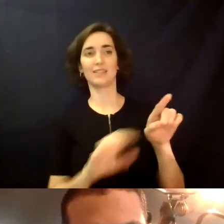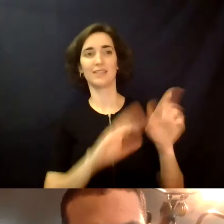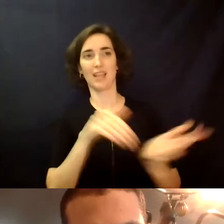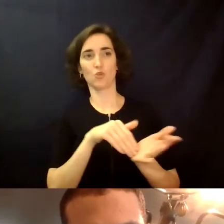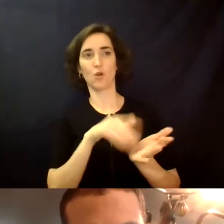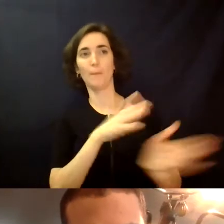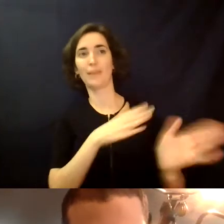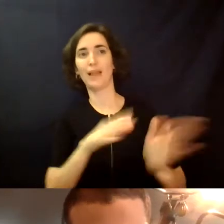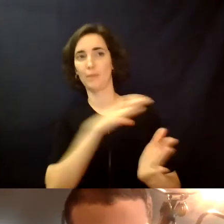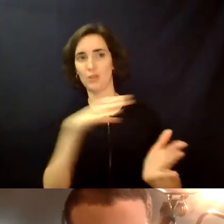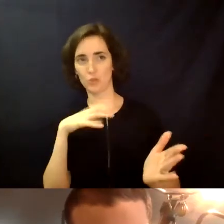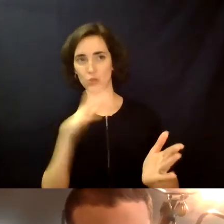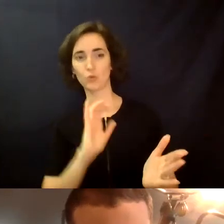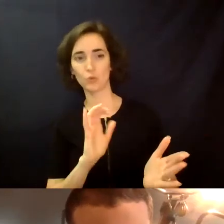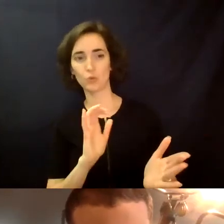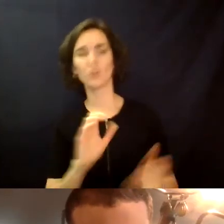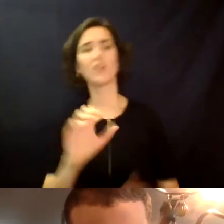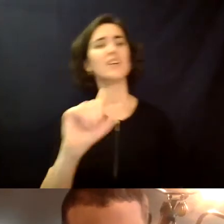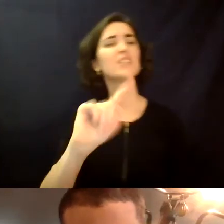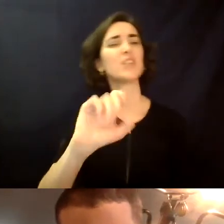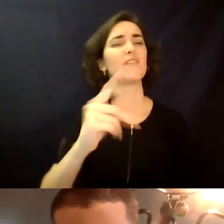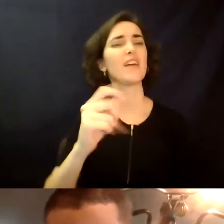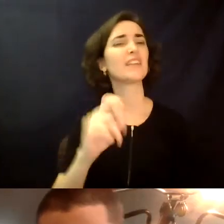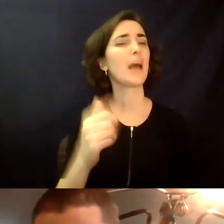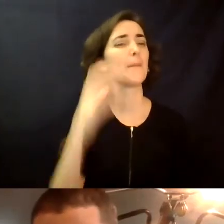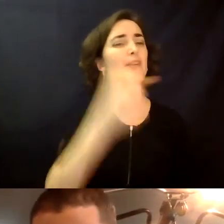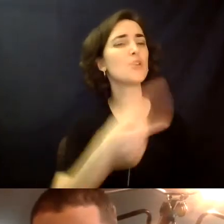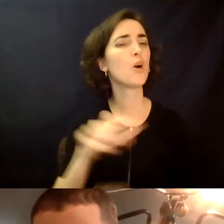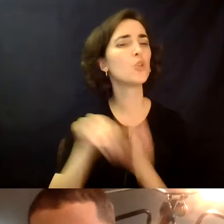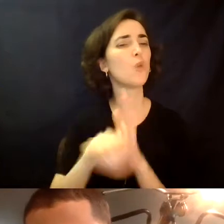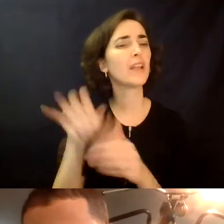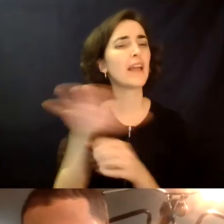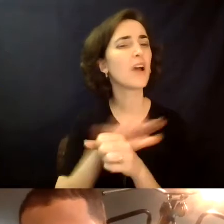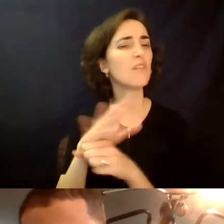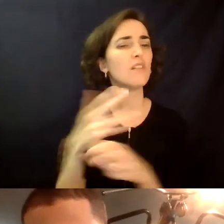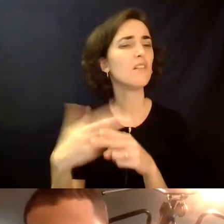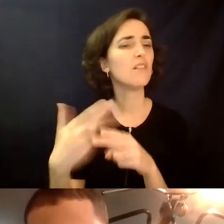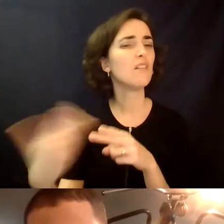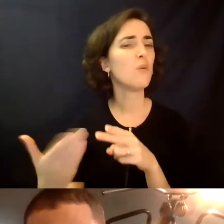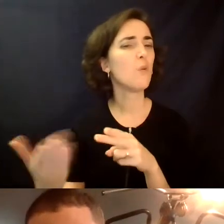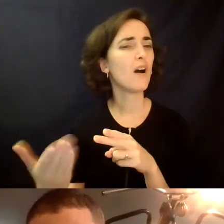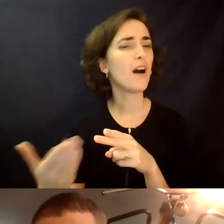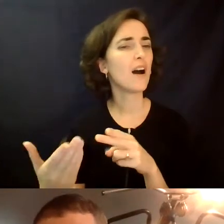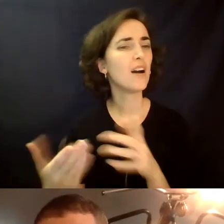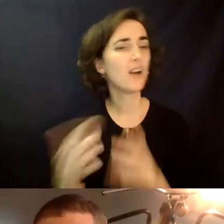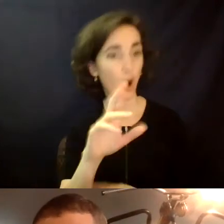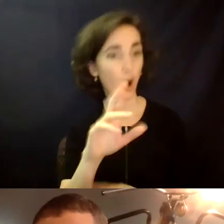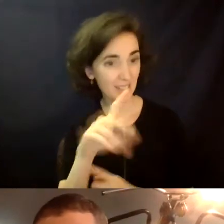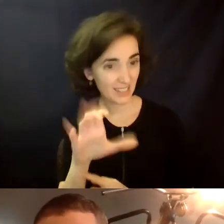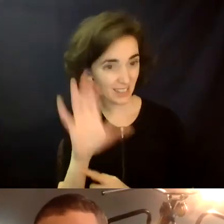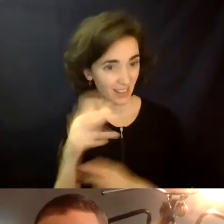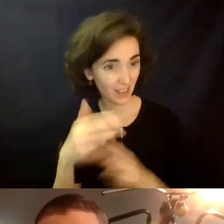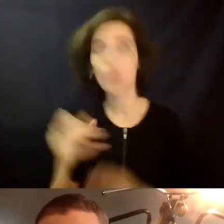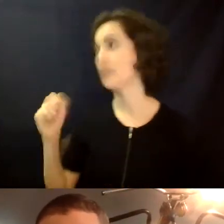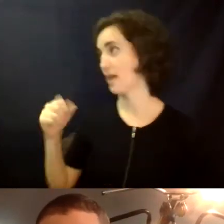another one. Stephanie, what's the one I'm missing? The New Orleans region. Is that RPC, the Regional Planning